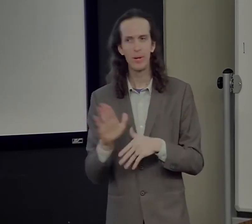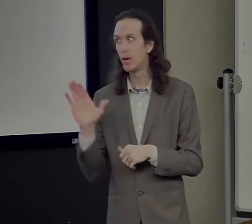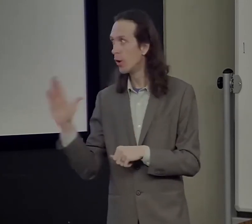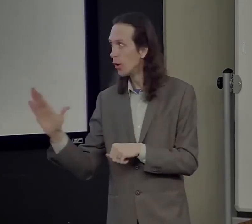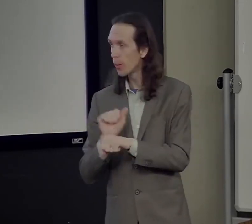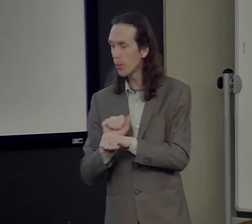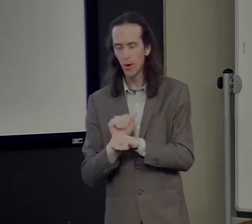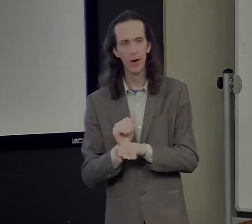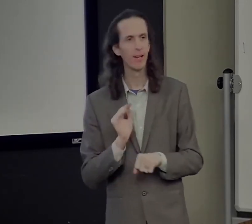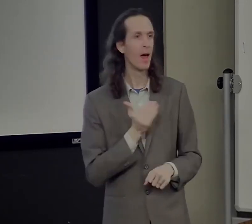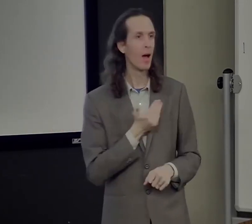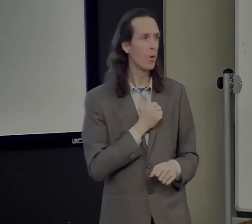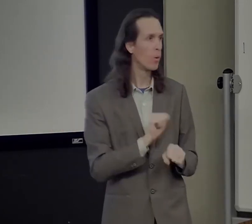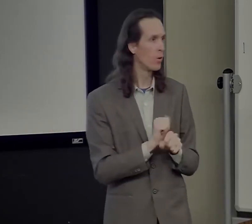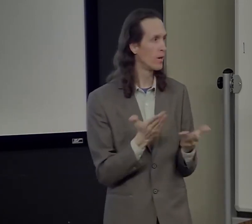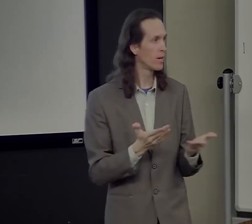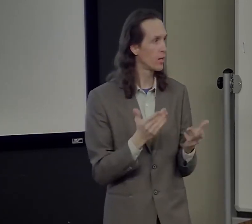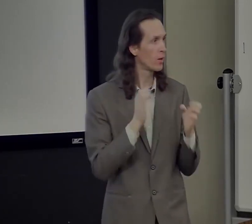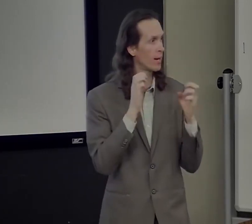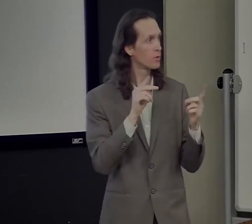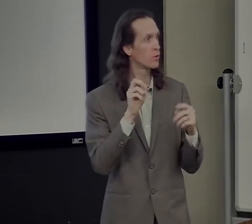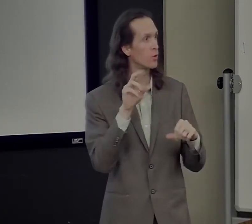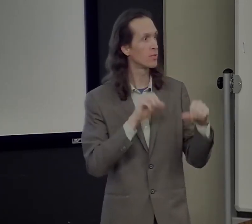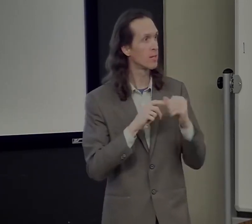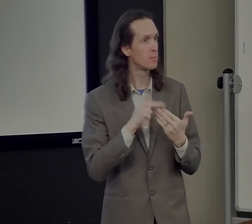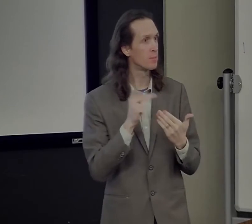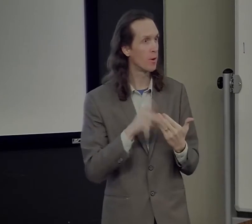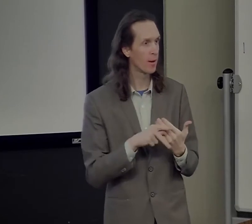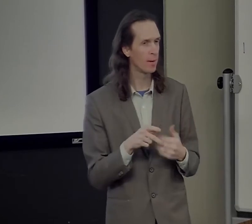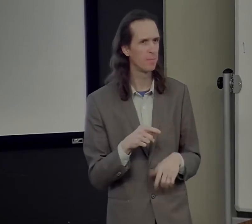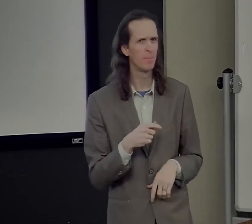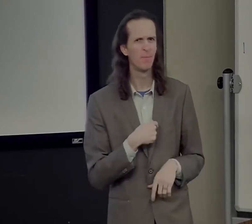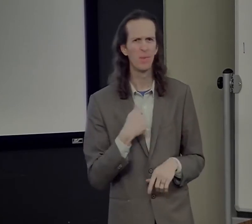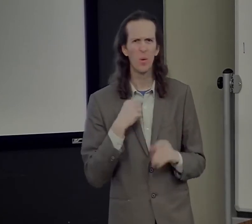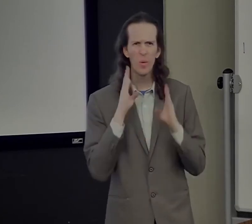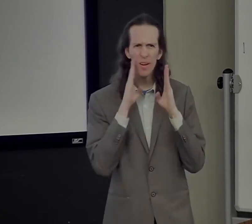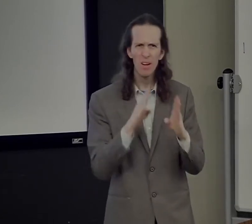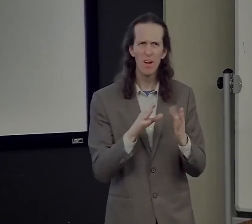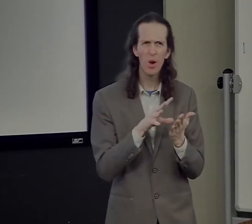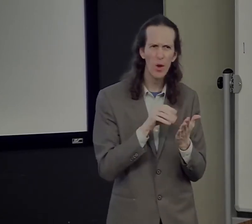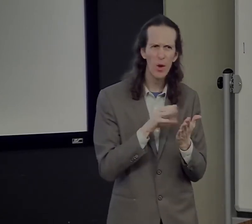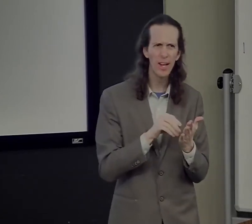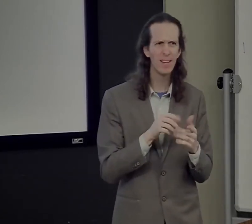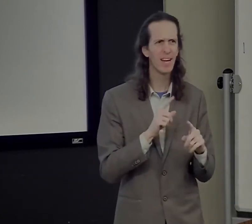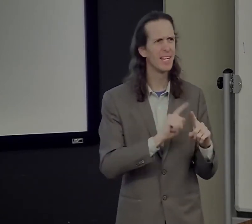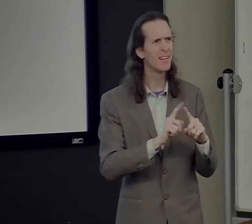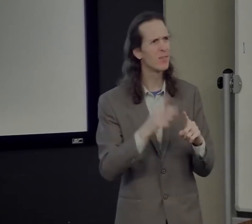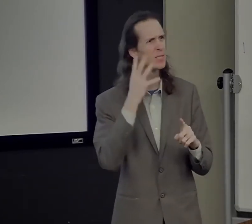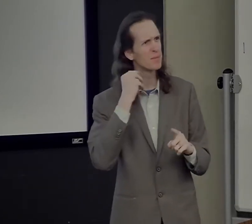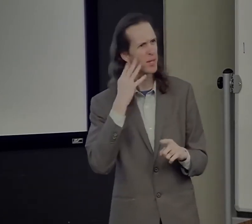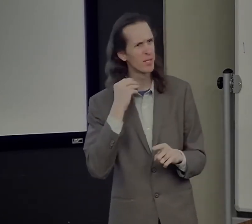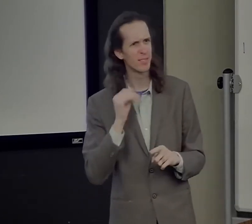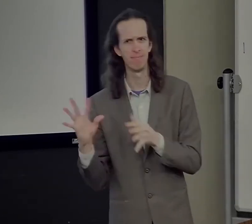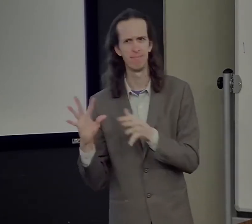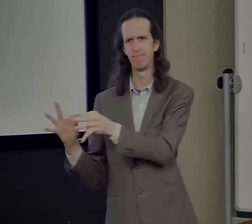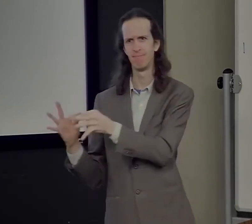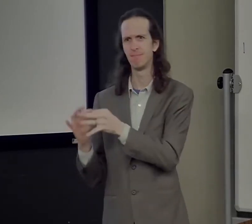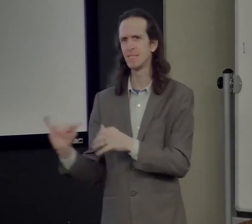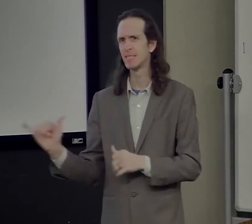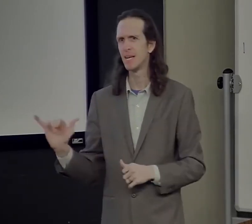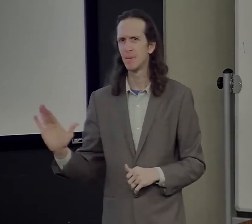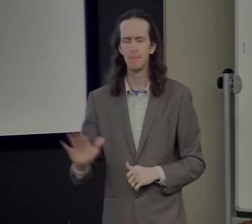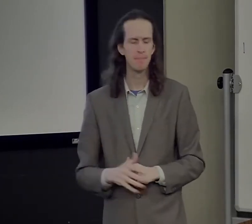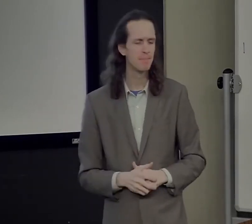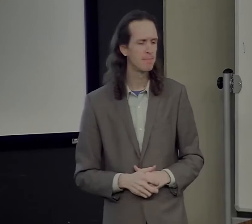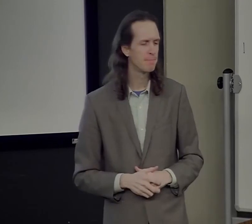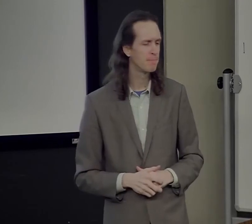So we see rich connections between our work here in educational neuroscience and Dr. Bedny's work